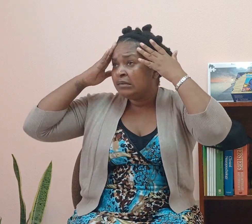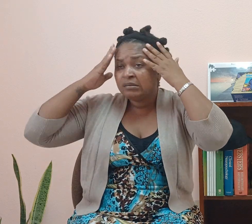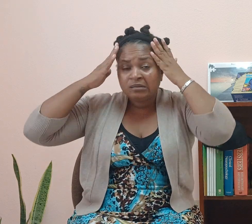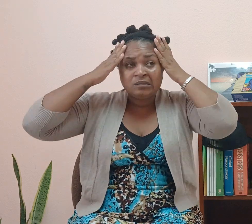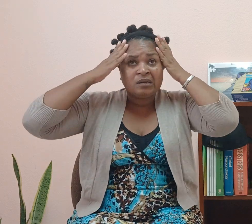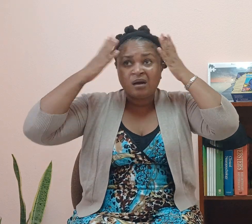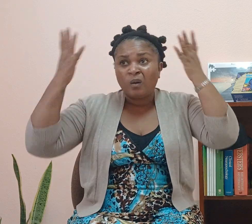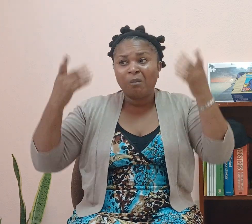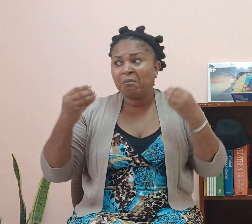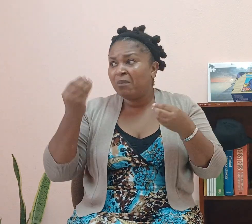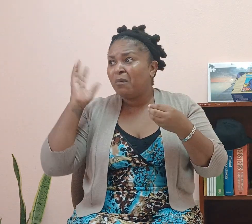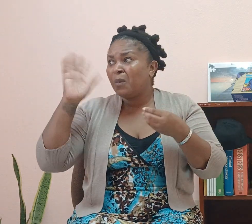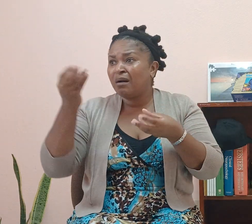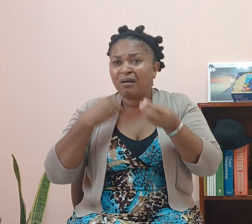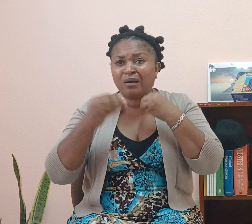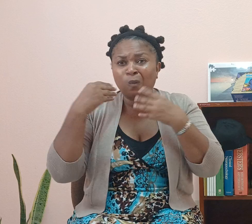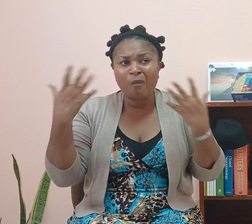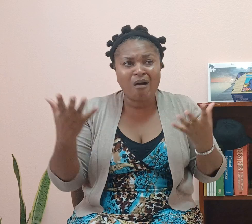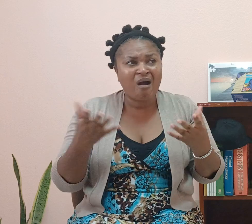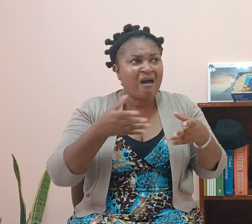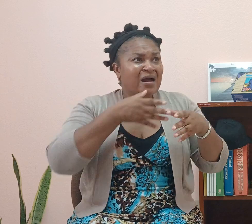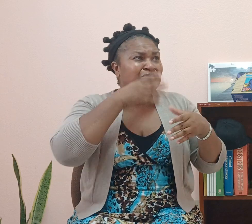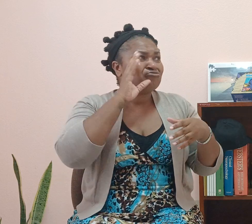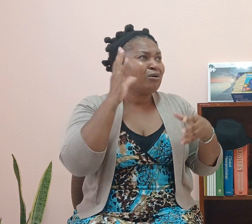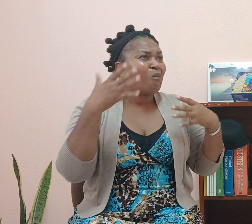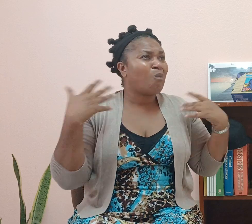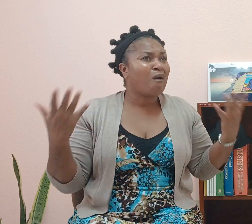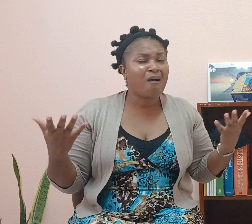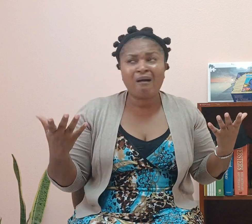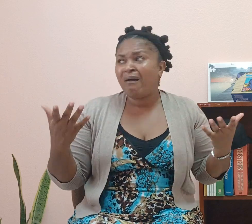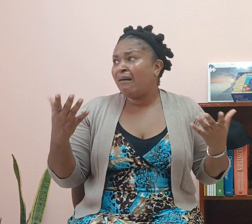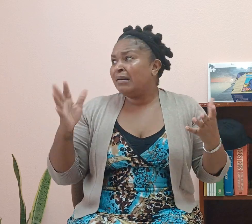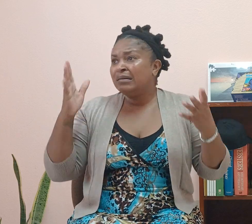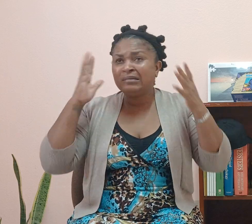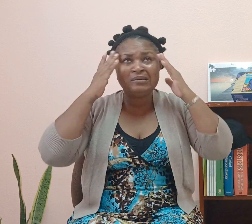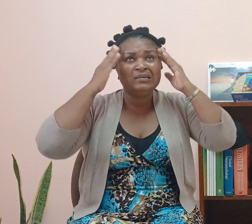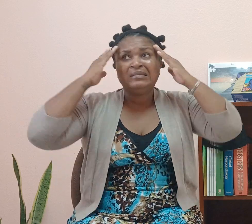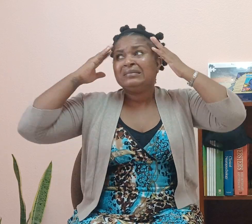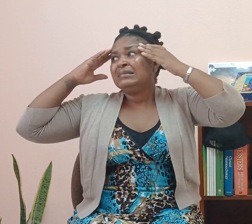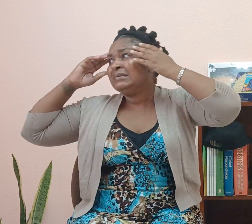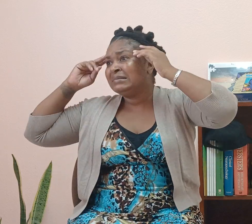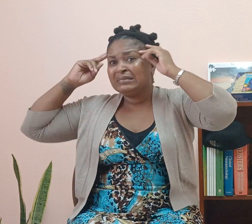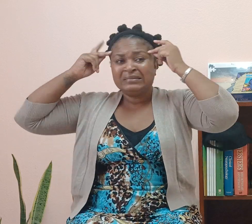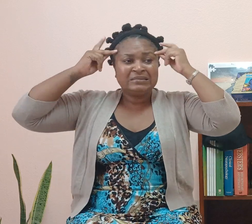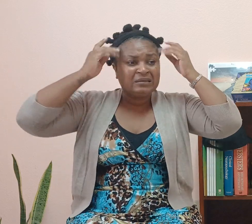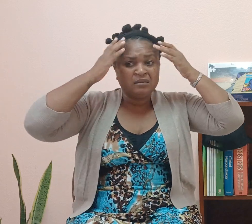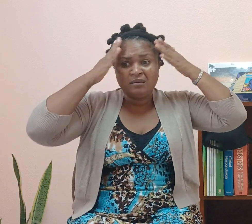Or what are we going to drink? Or what are we going to wear?